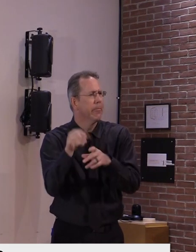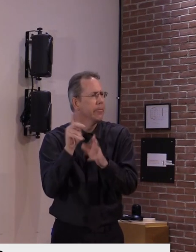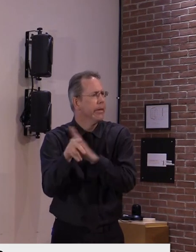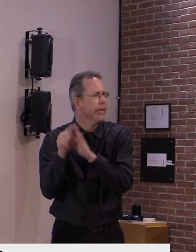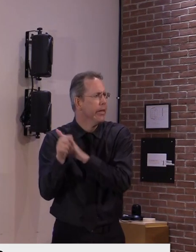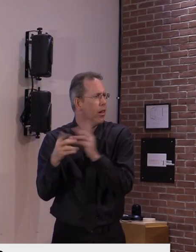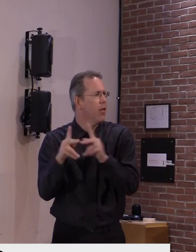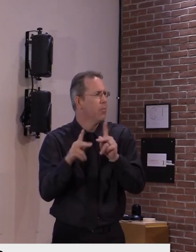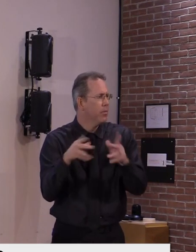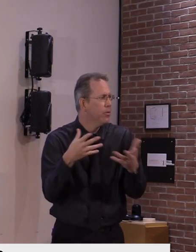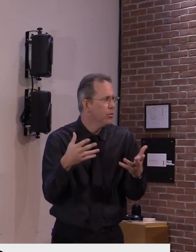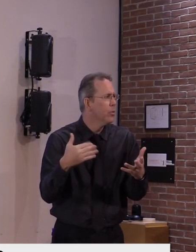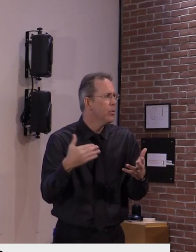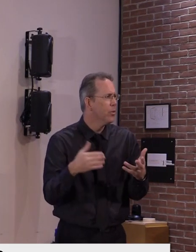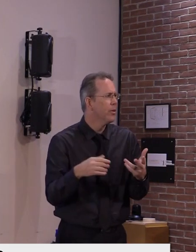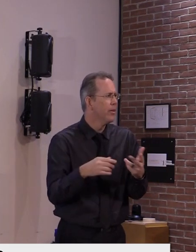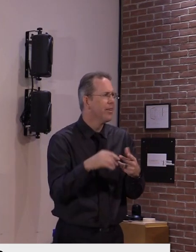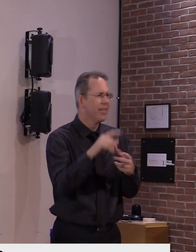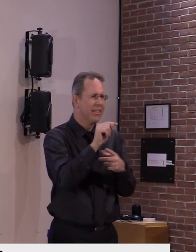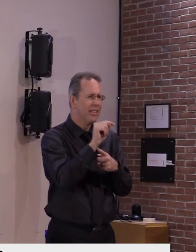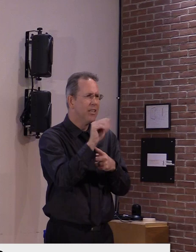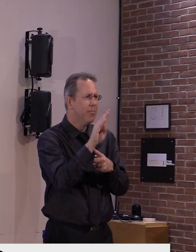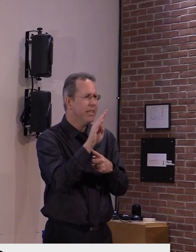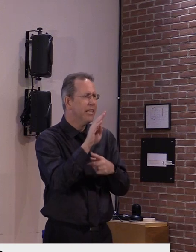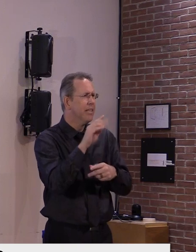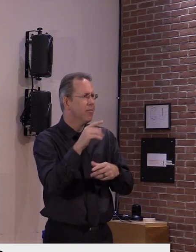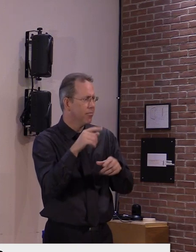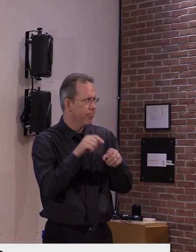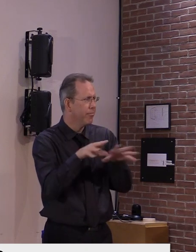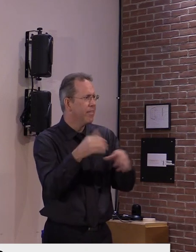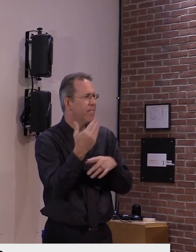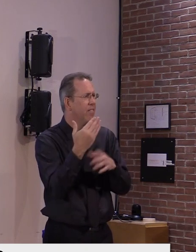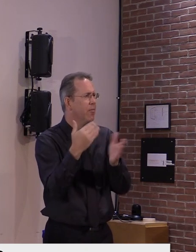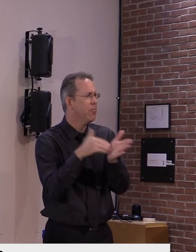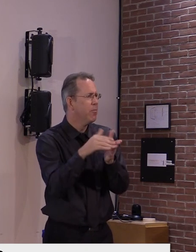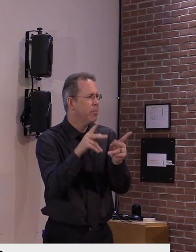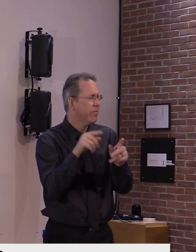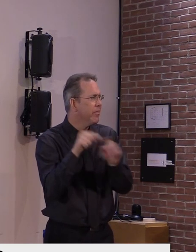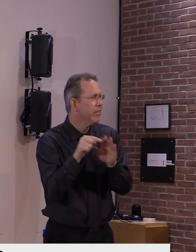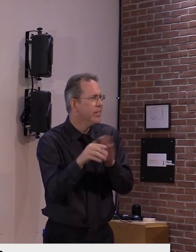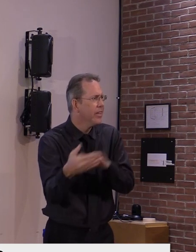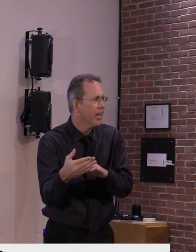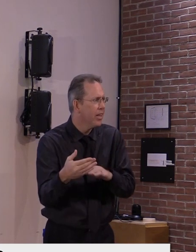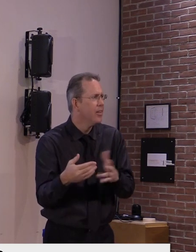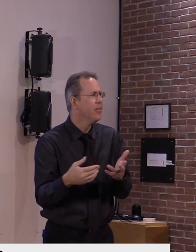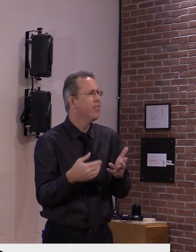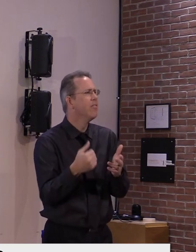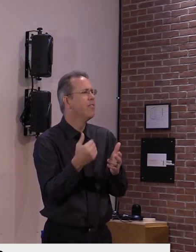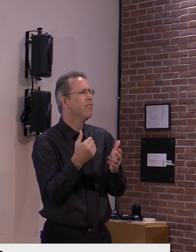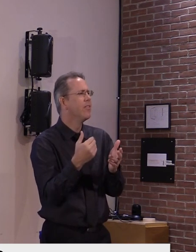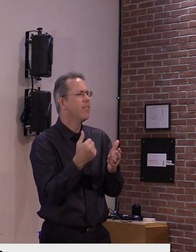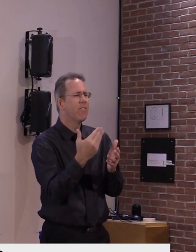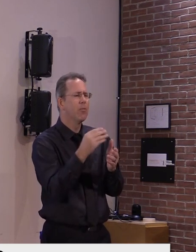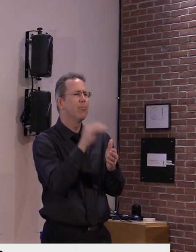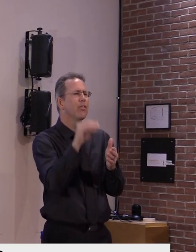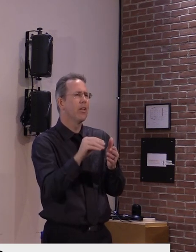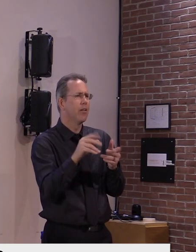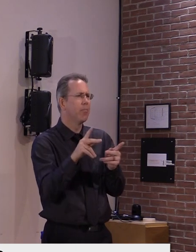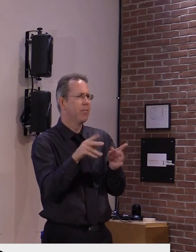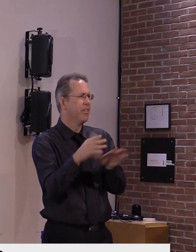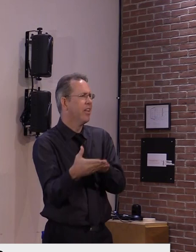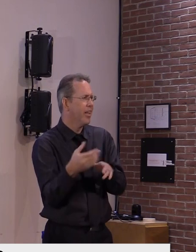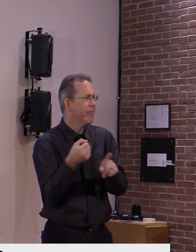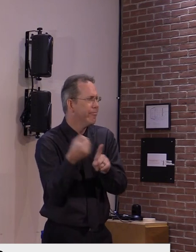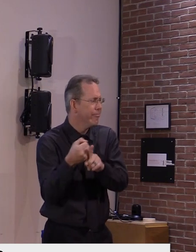mortality rate, drop precipitously since the outbreak of this virus. Could you tell me